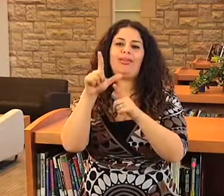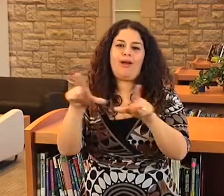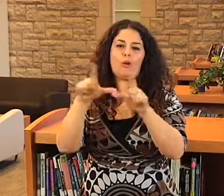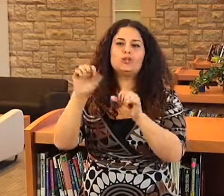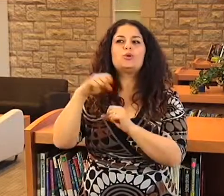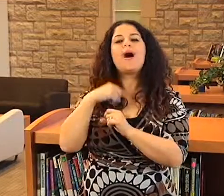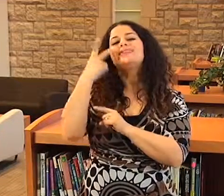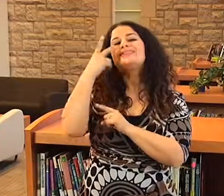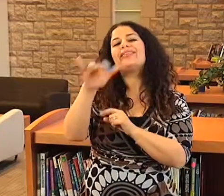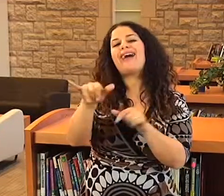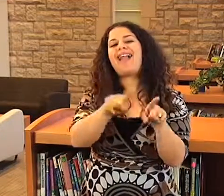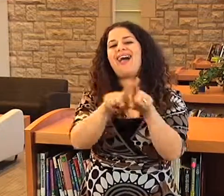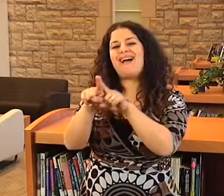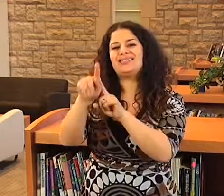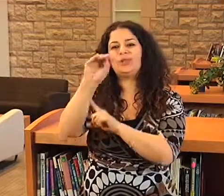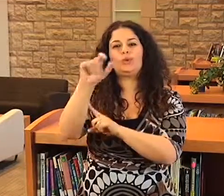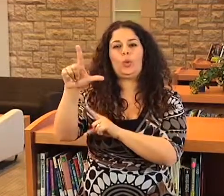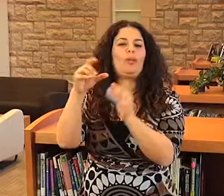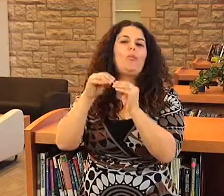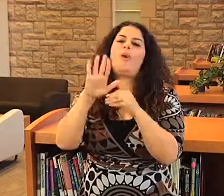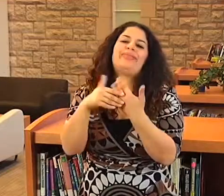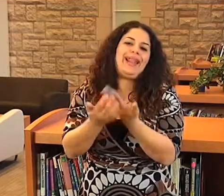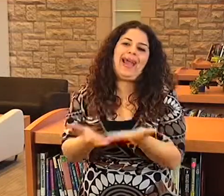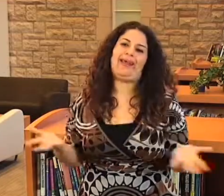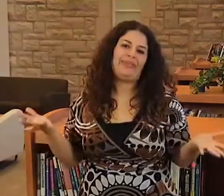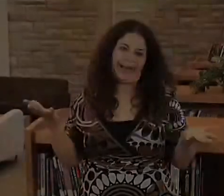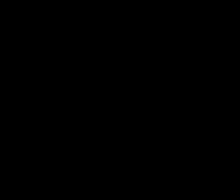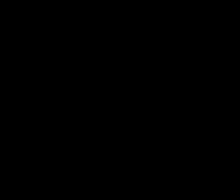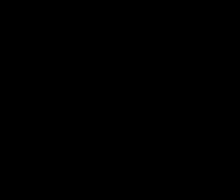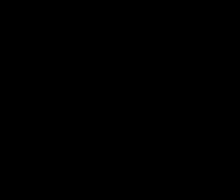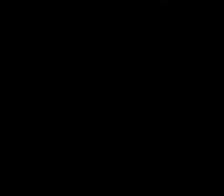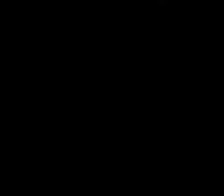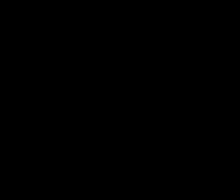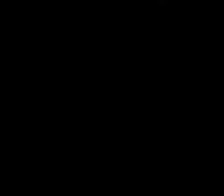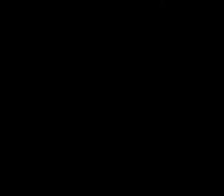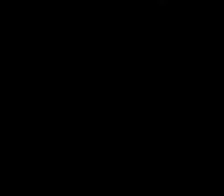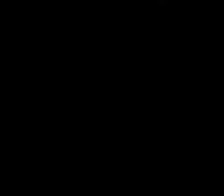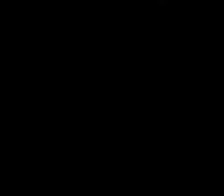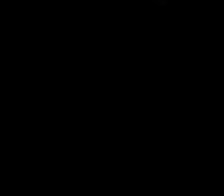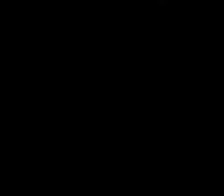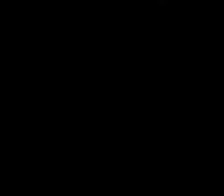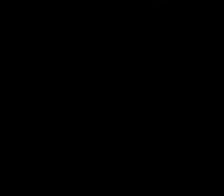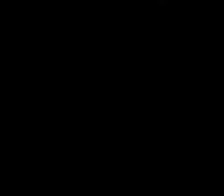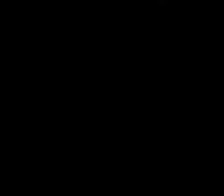my voice and use spoken language like a tool, like anything else that helped me.